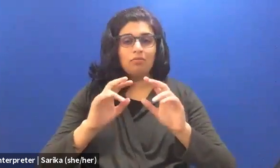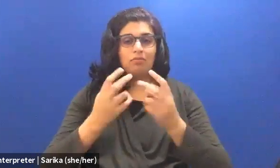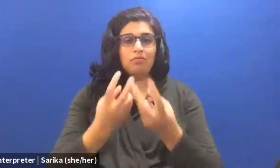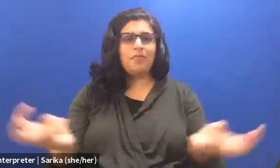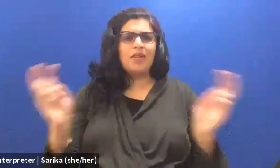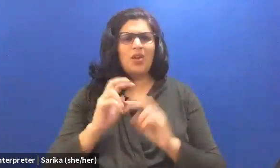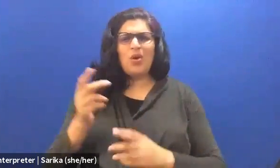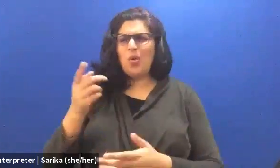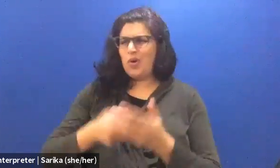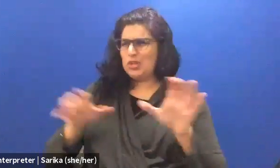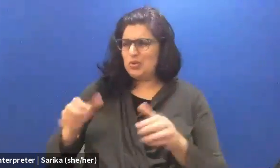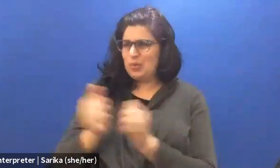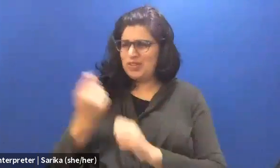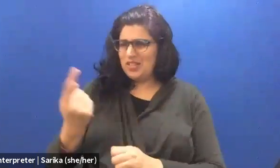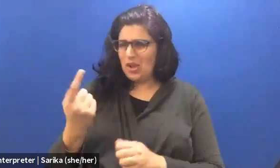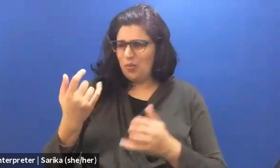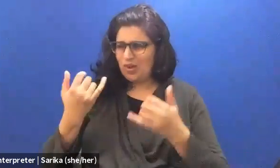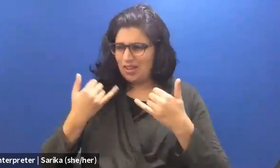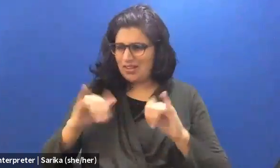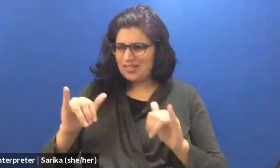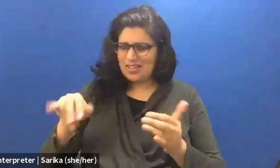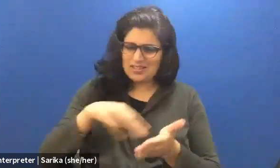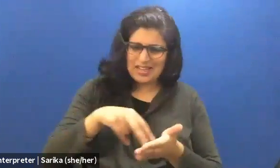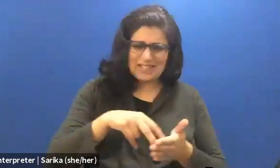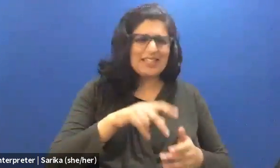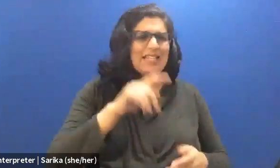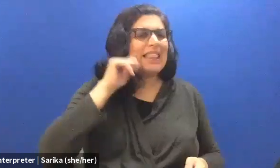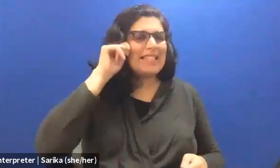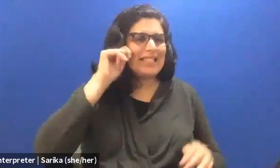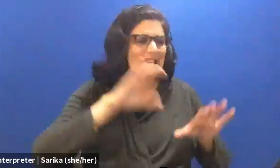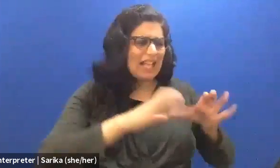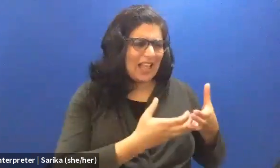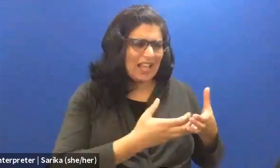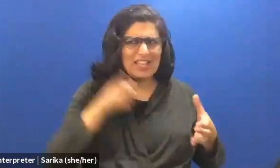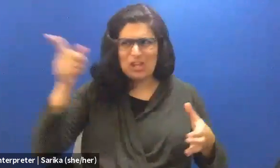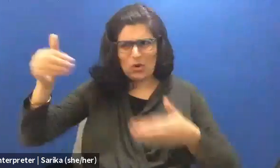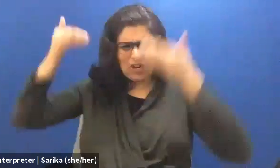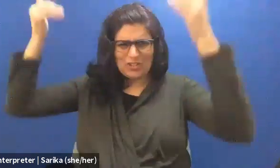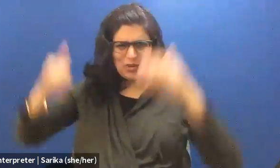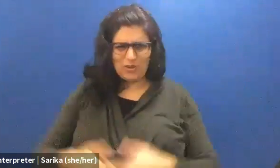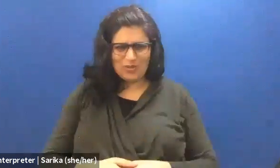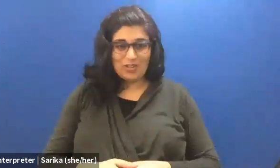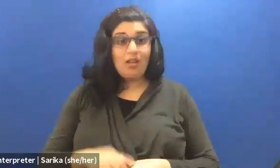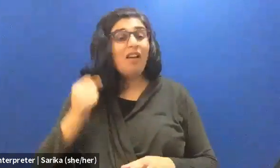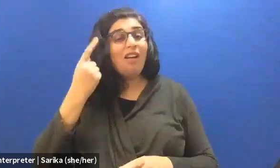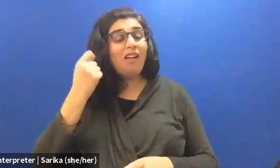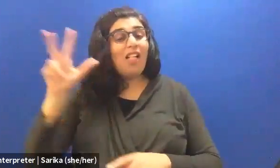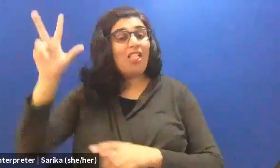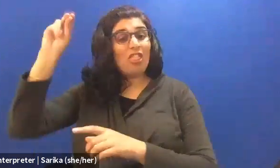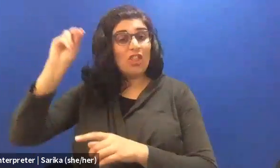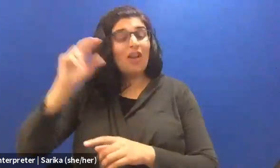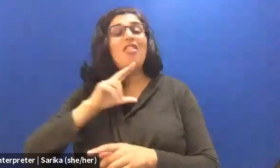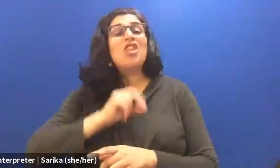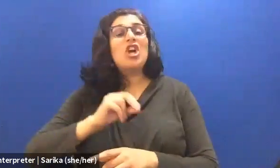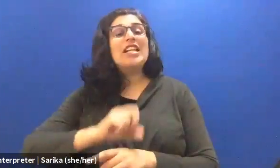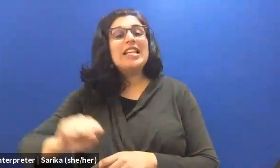well, what are you doing with somebody that's still dancing in the teen class and you're an adult? Because this was a 30-year-old man with 4